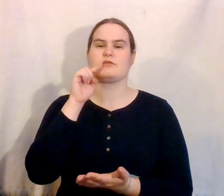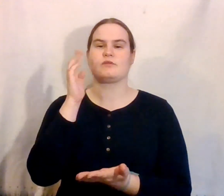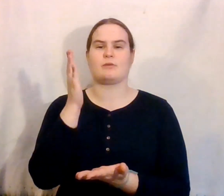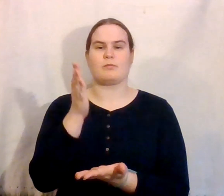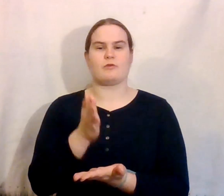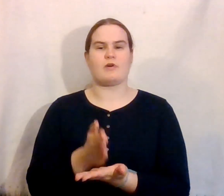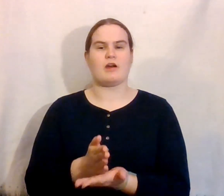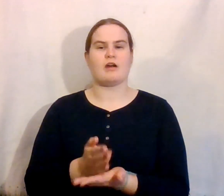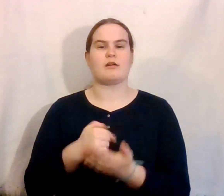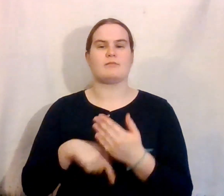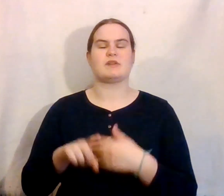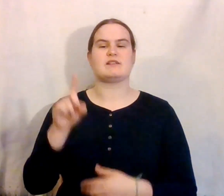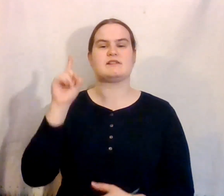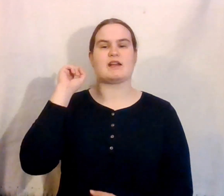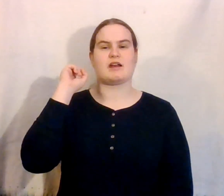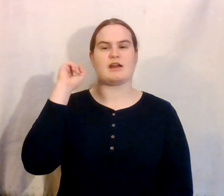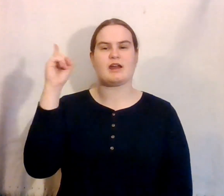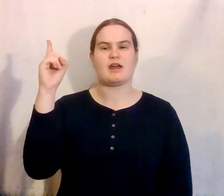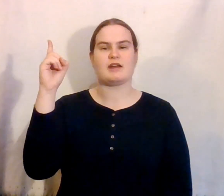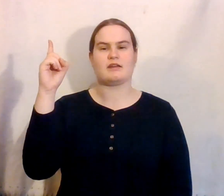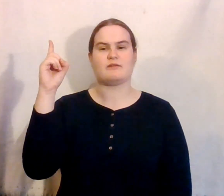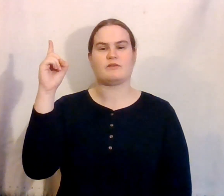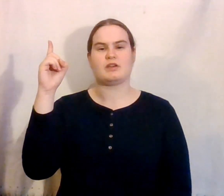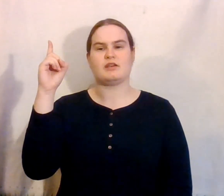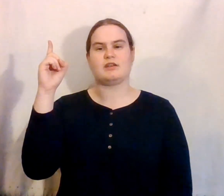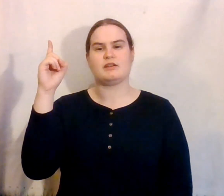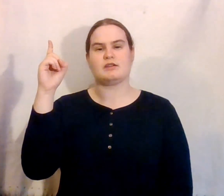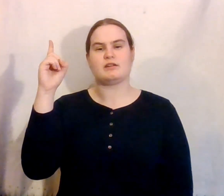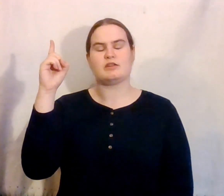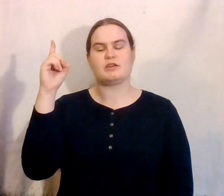the prise i in